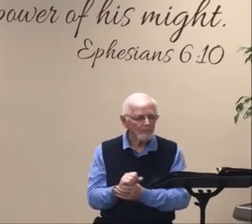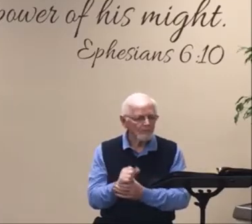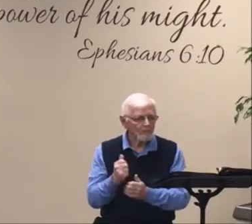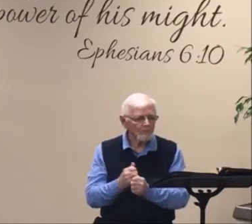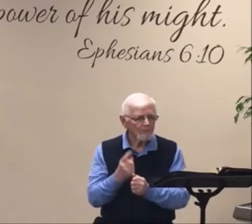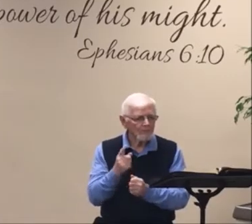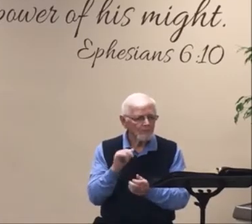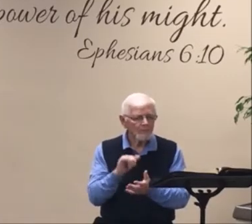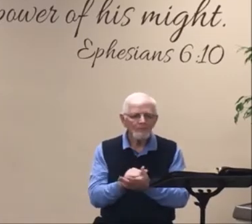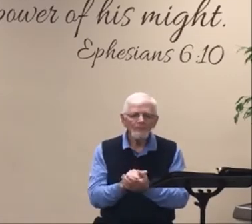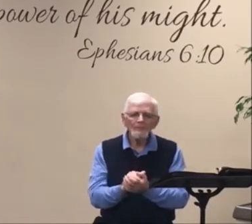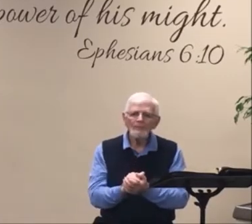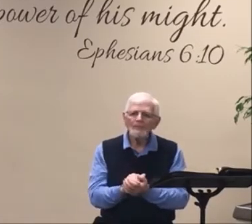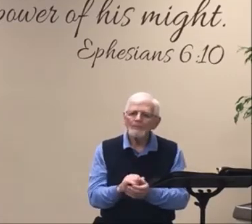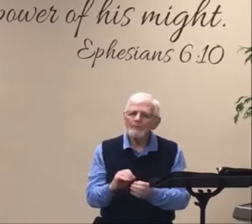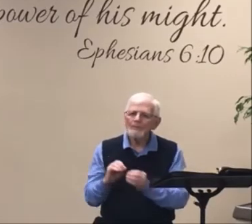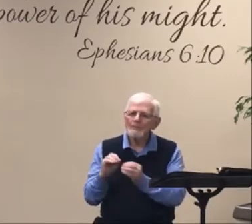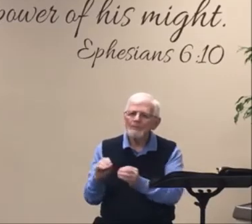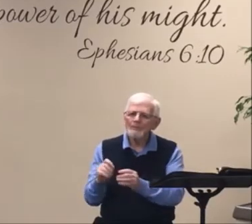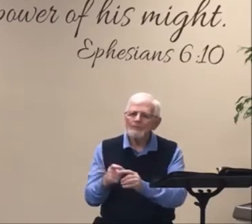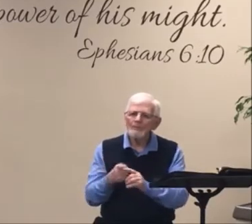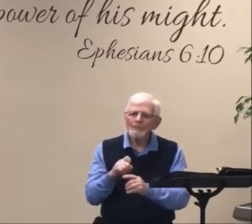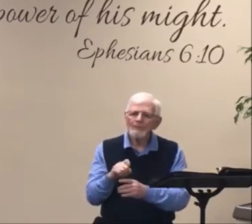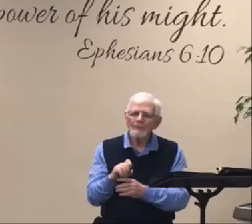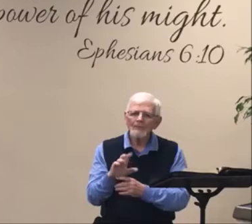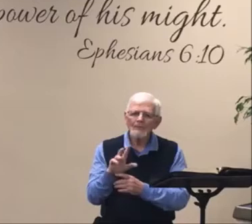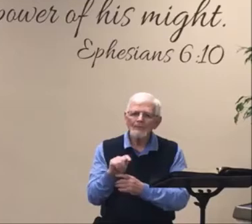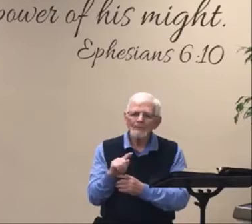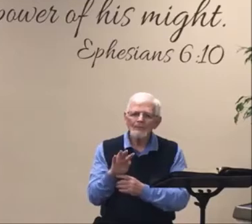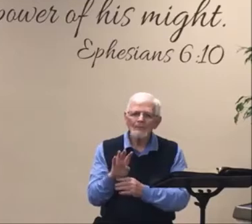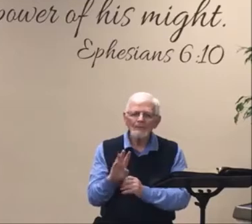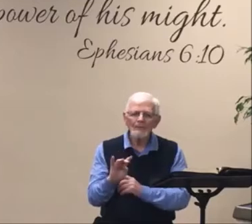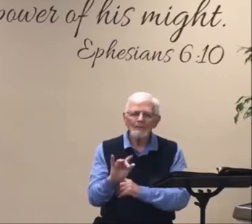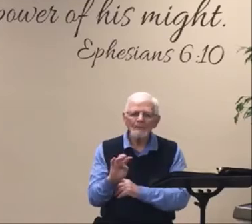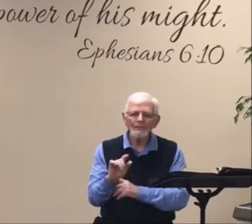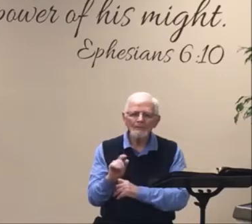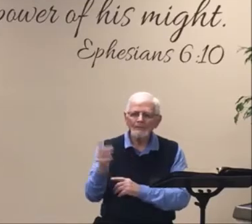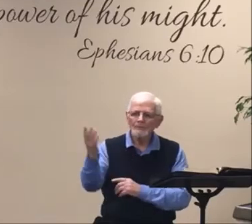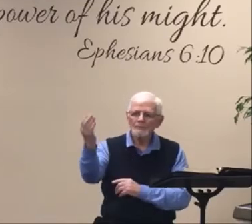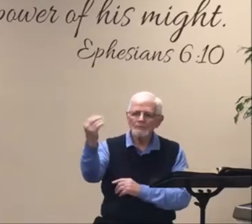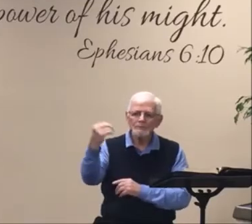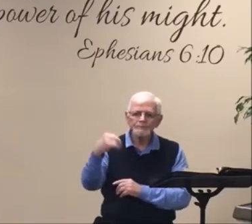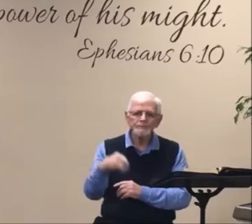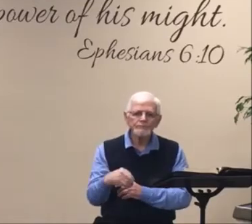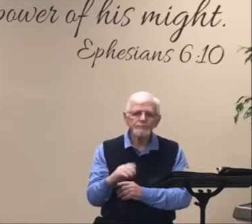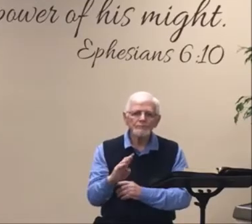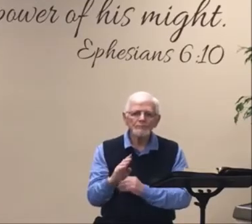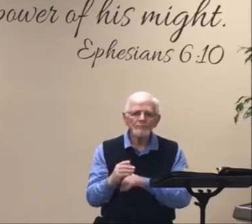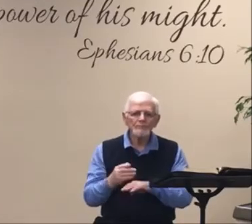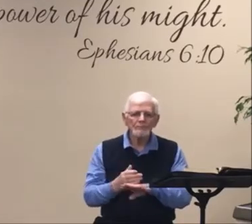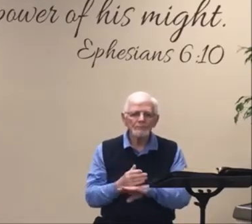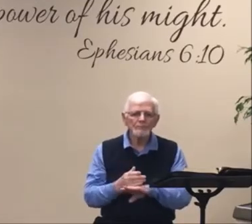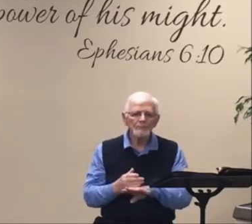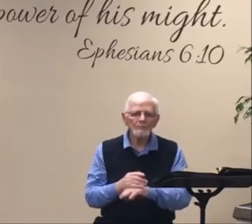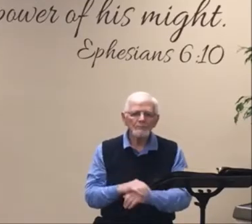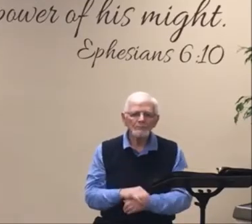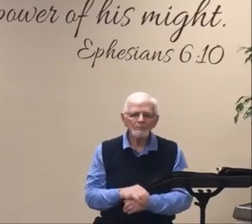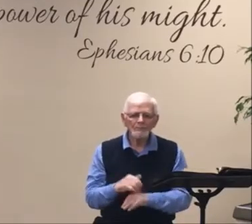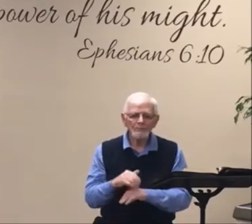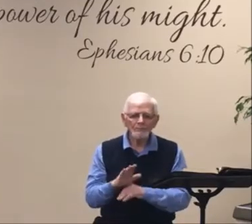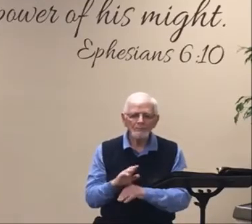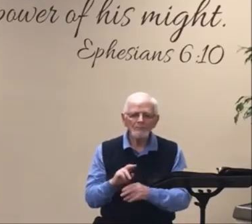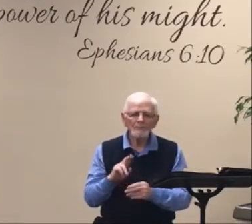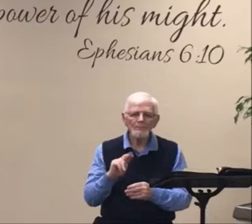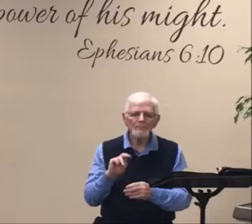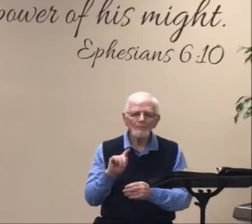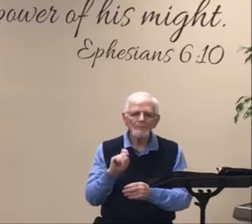everybody that's moved from out of Billings into Billings, we're sending them a note